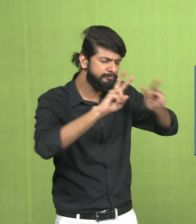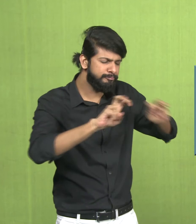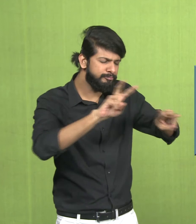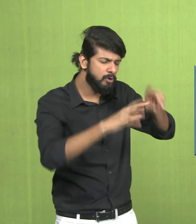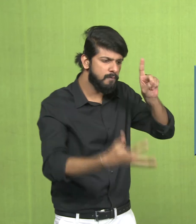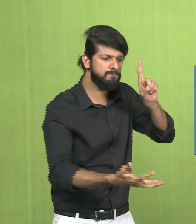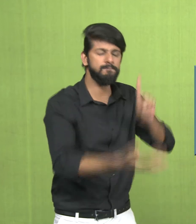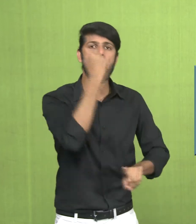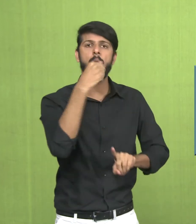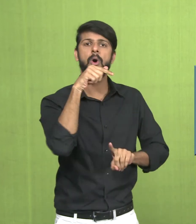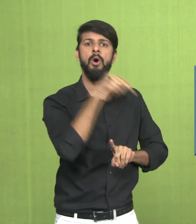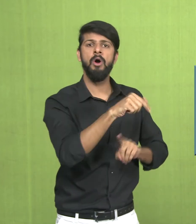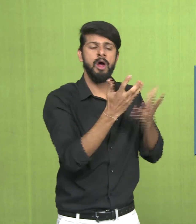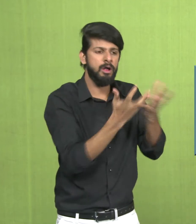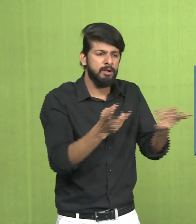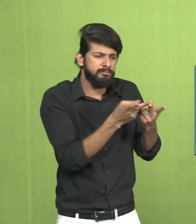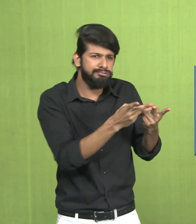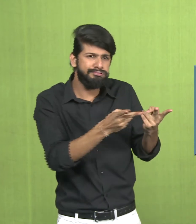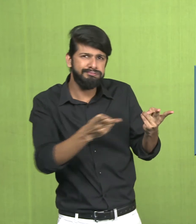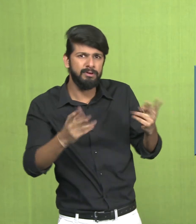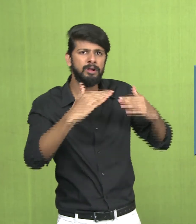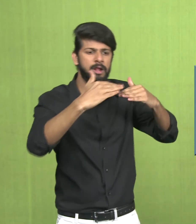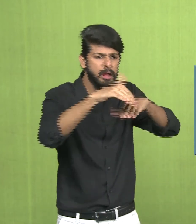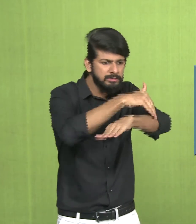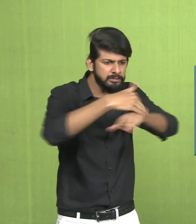Army, and Rakhal Das Banerjee